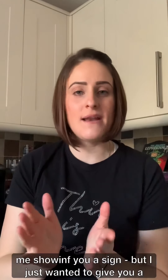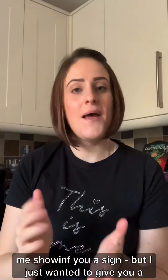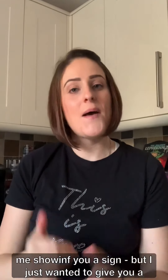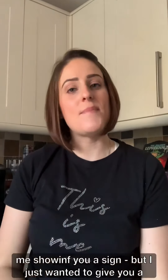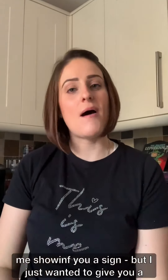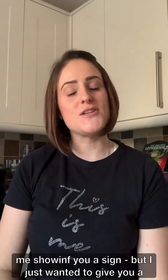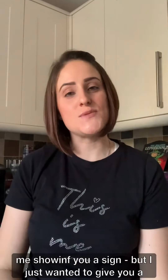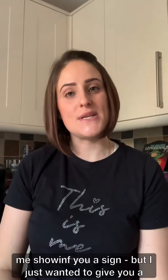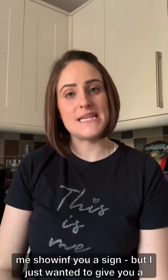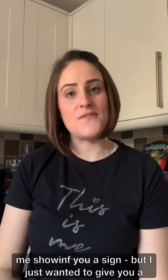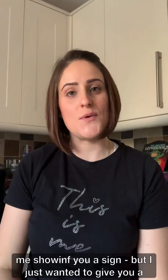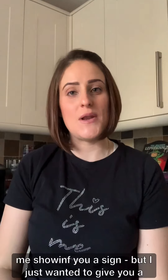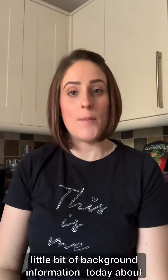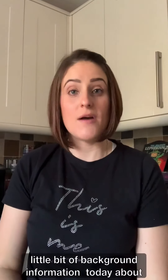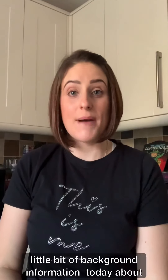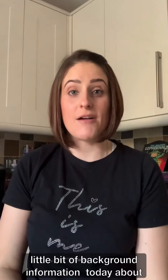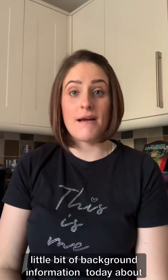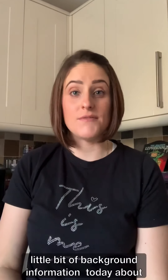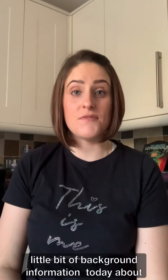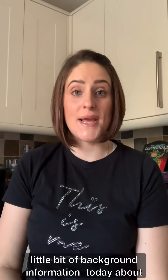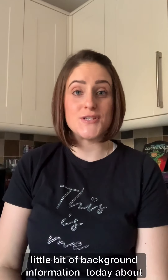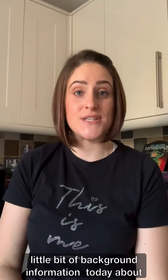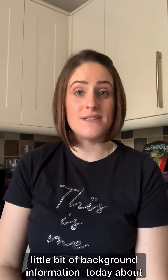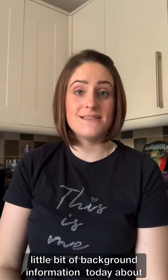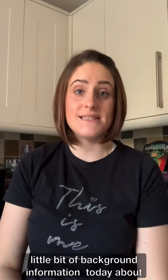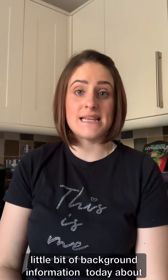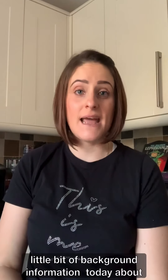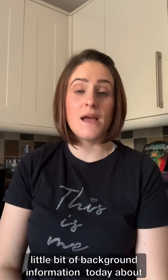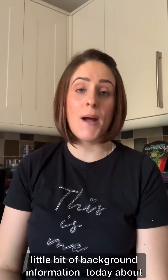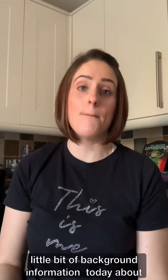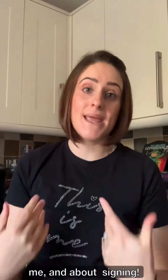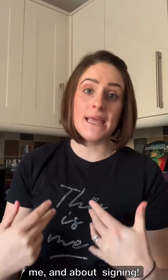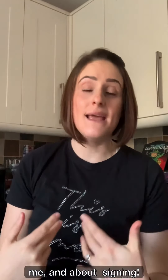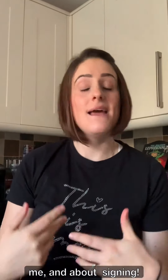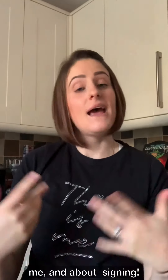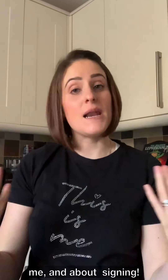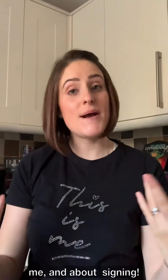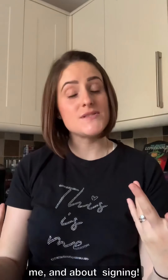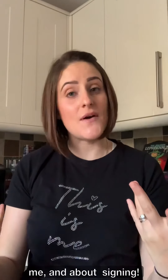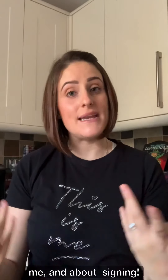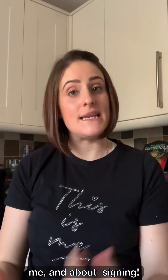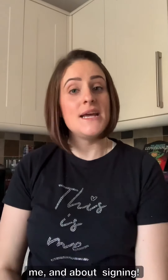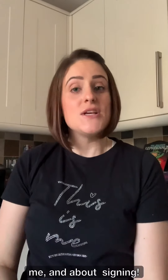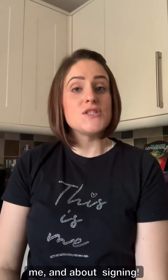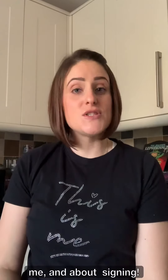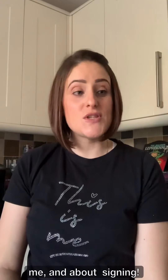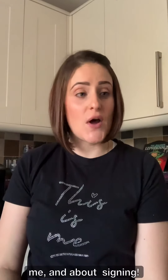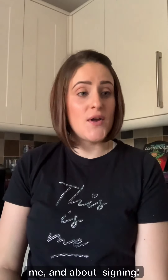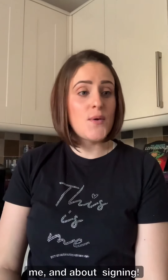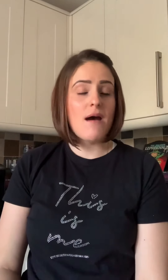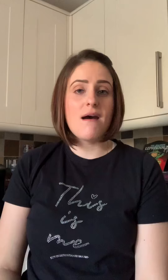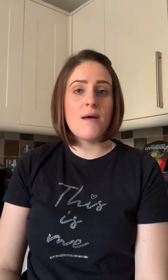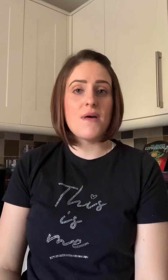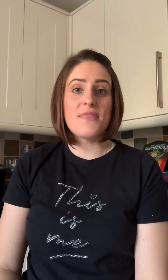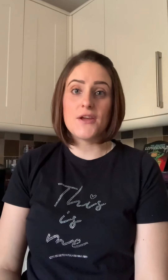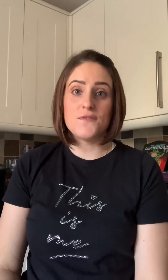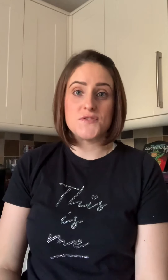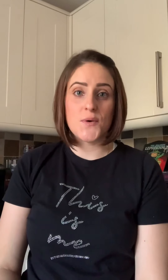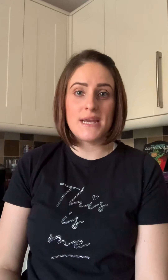but I just wanted to give you a little bit of background information today about me and about signing so um thank you for joining